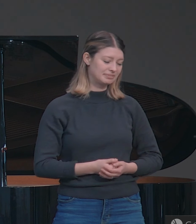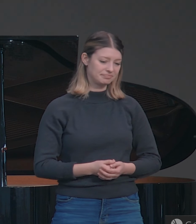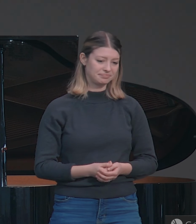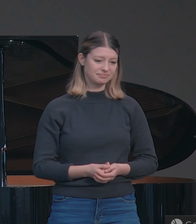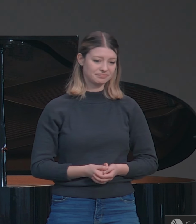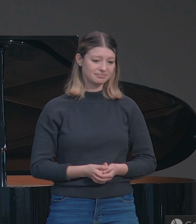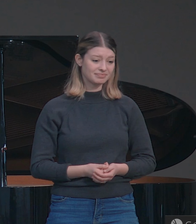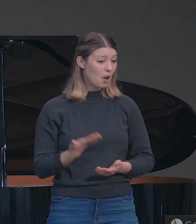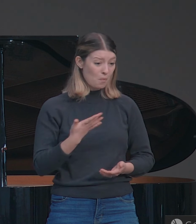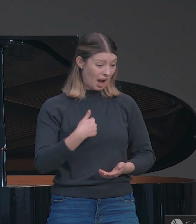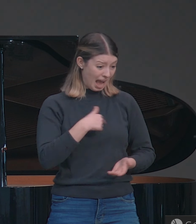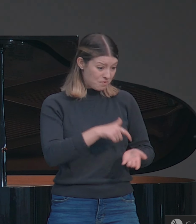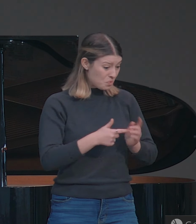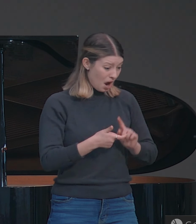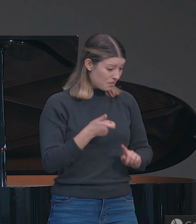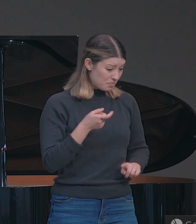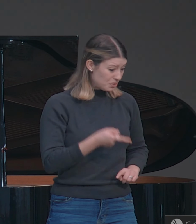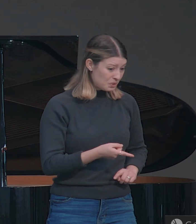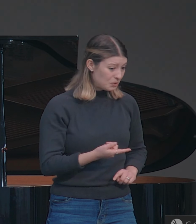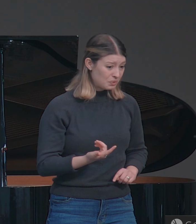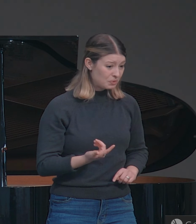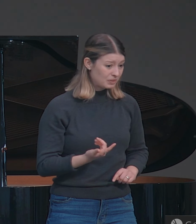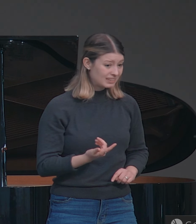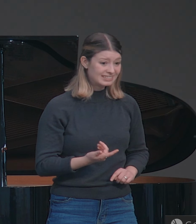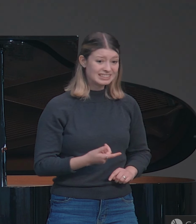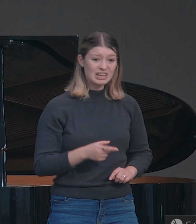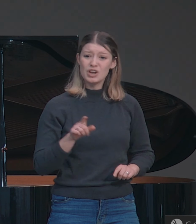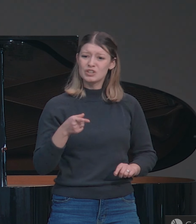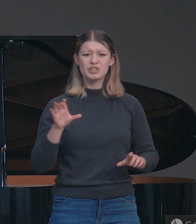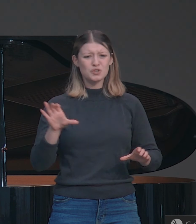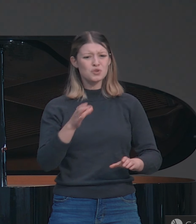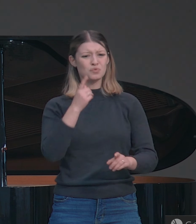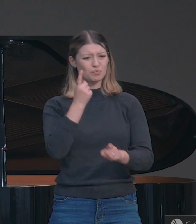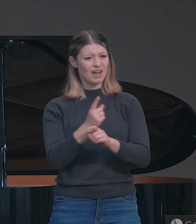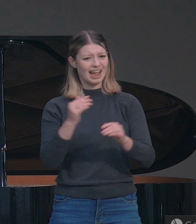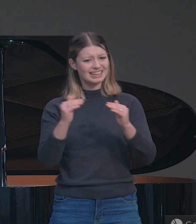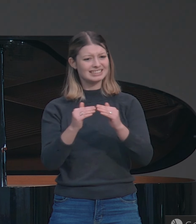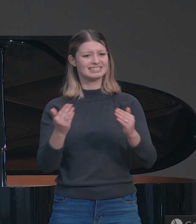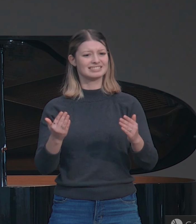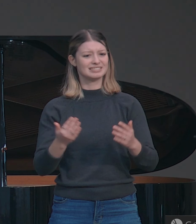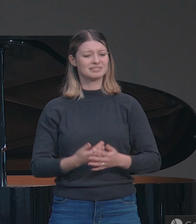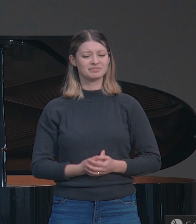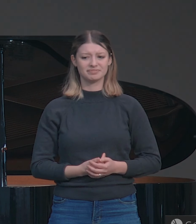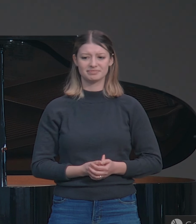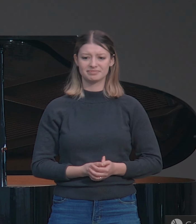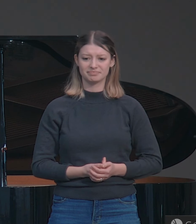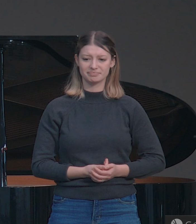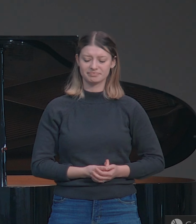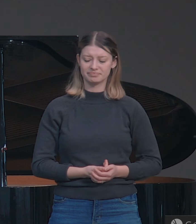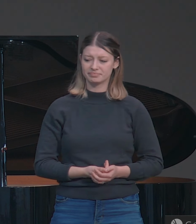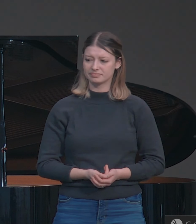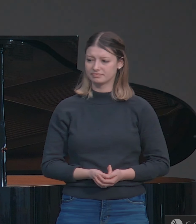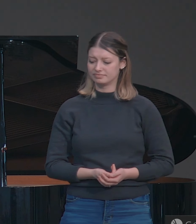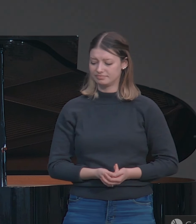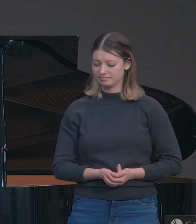He says, what does the Lord require of you? Firstly, just to do justice. To do justice.